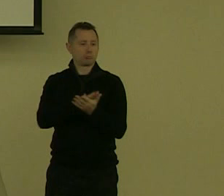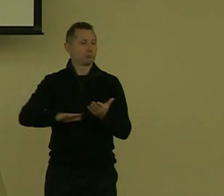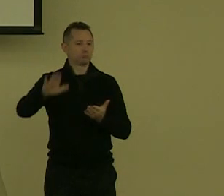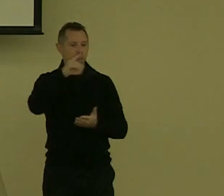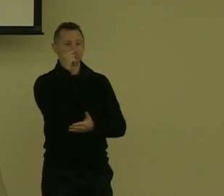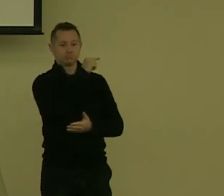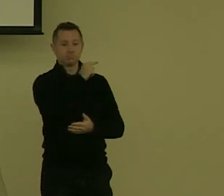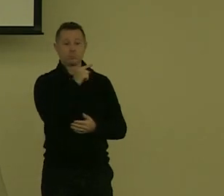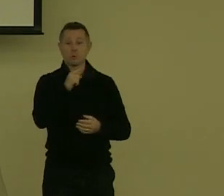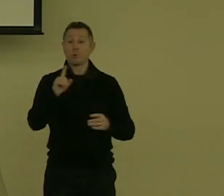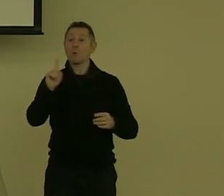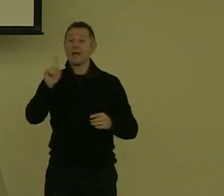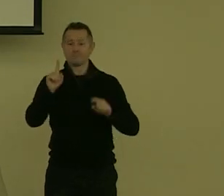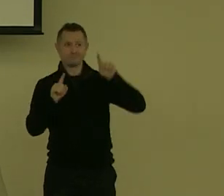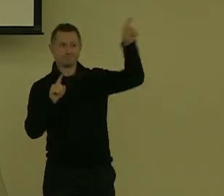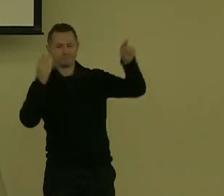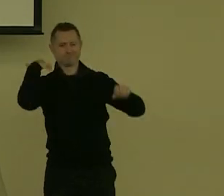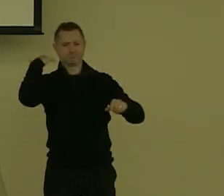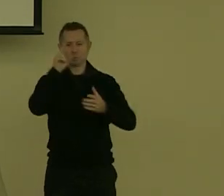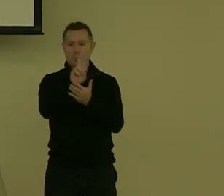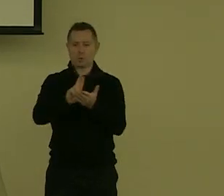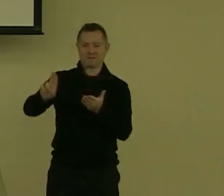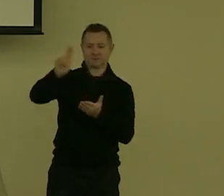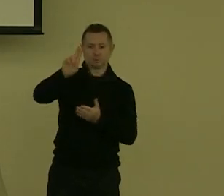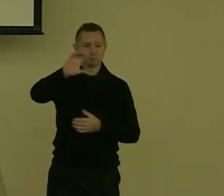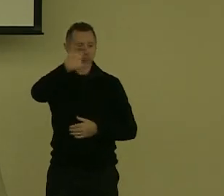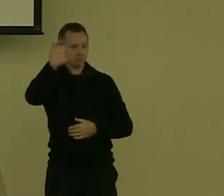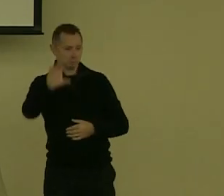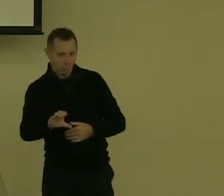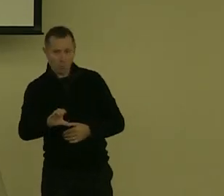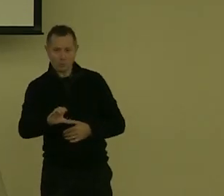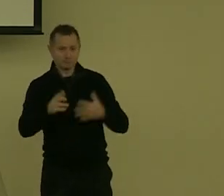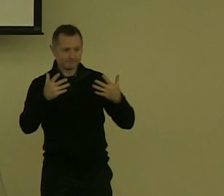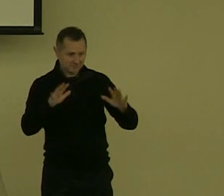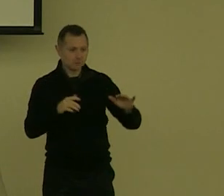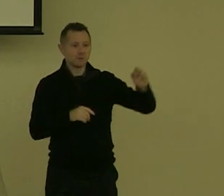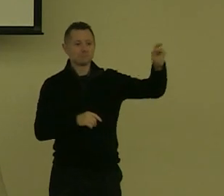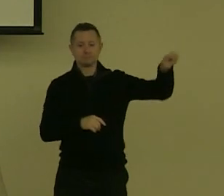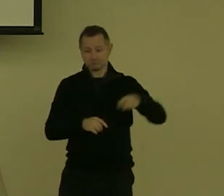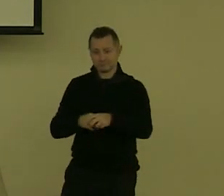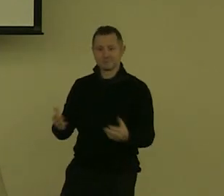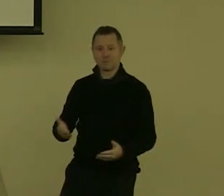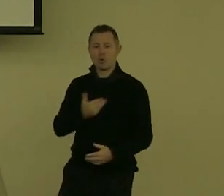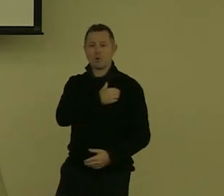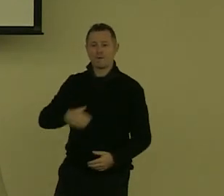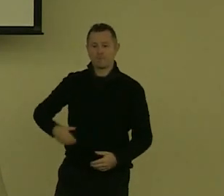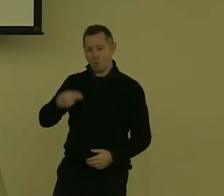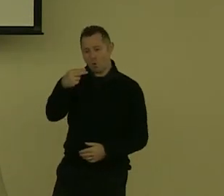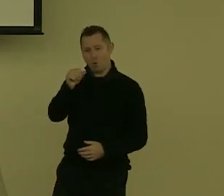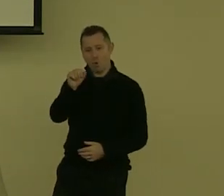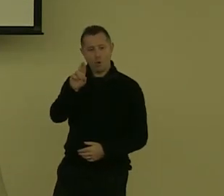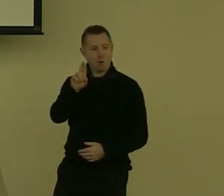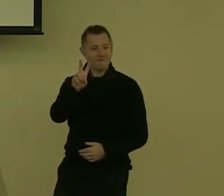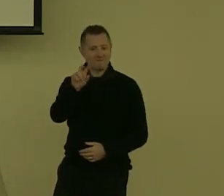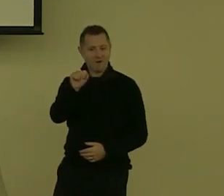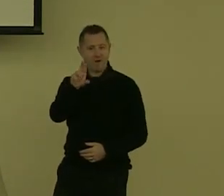of Chicago. And last year, I was a visiting professor in the English department at Harvard. And it was a real pleasure for me because I taught